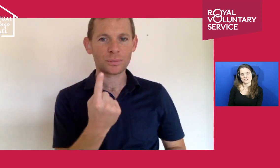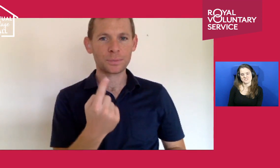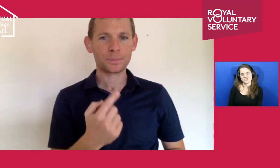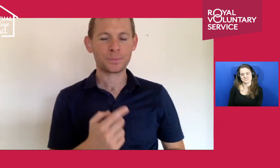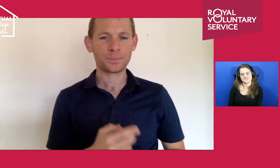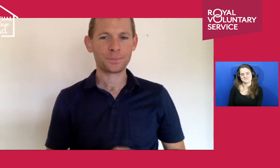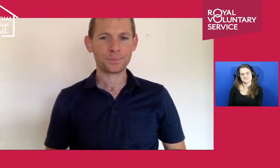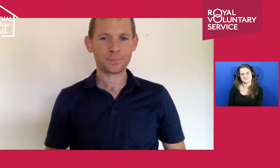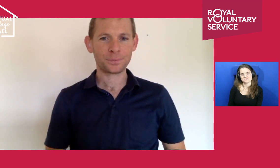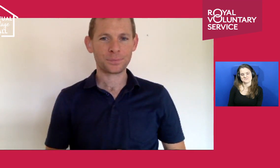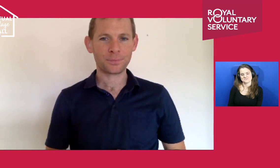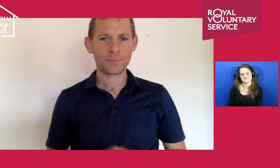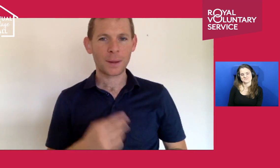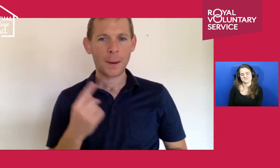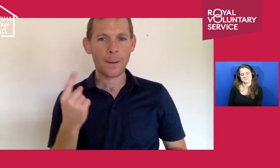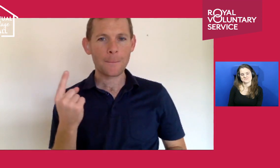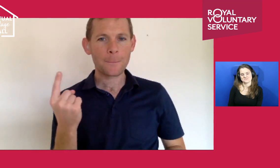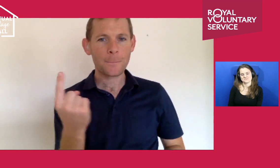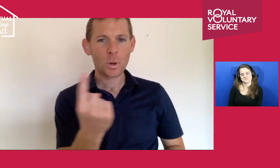Porridge.